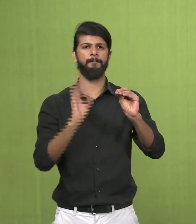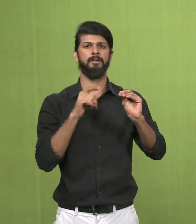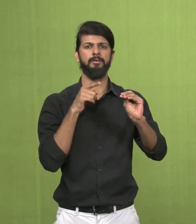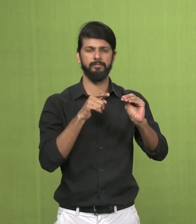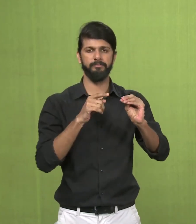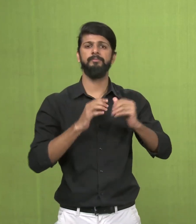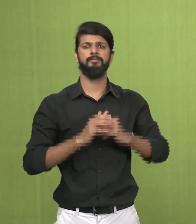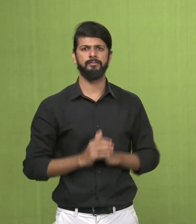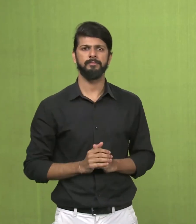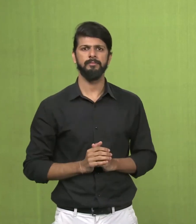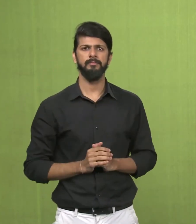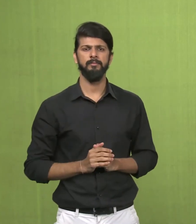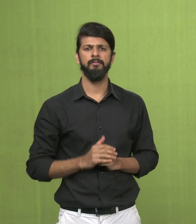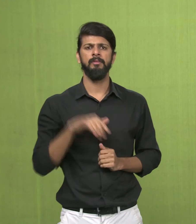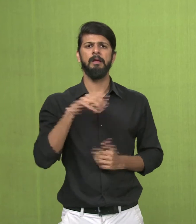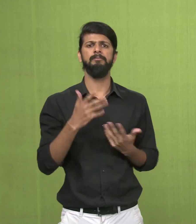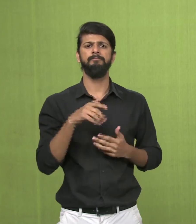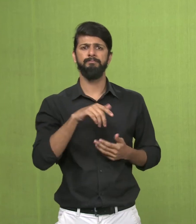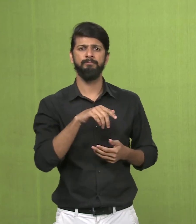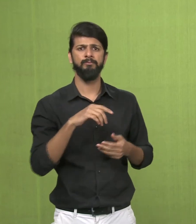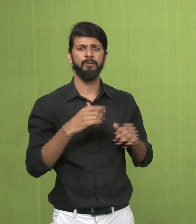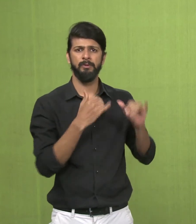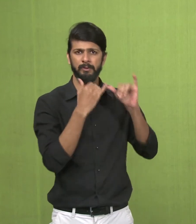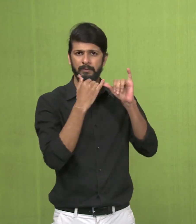Some of the important points from the lesson: